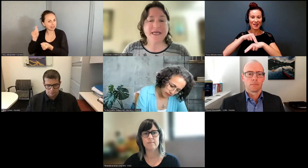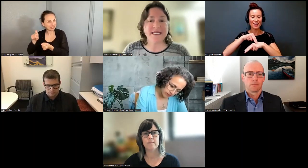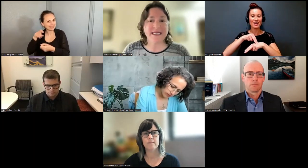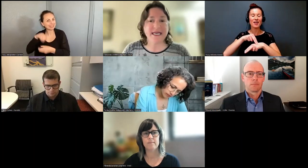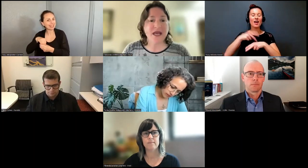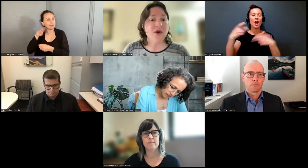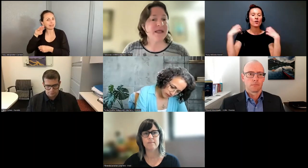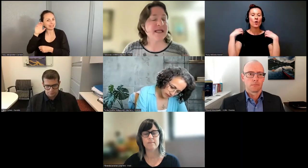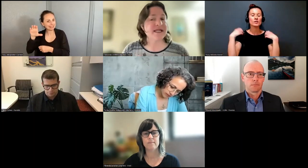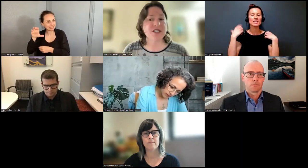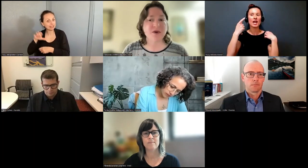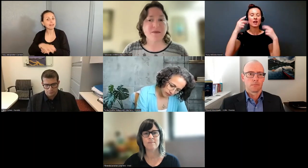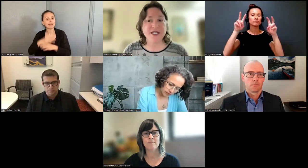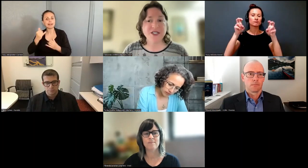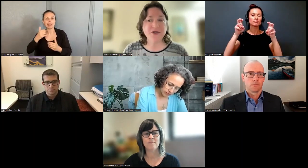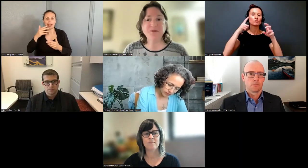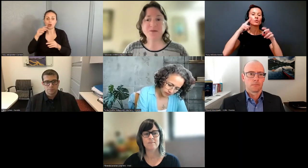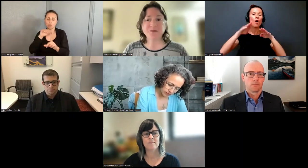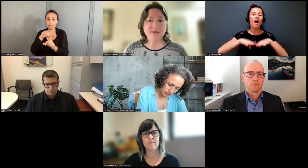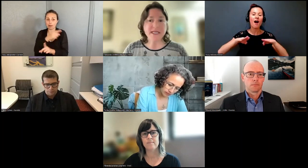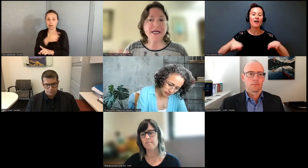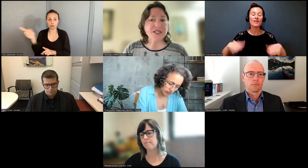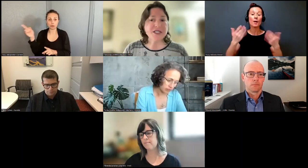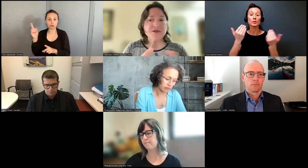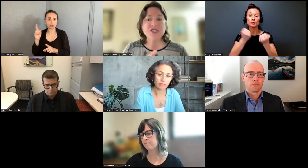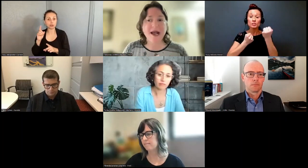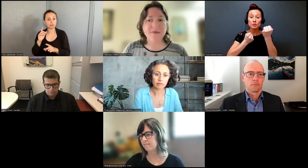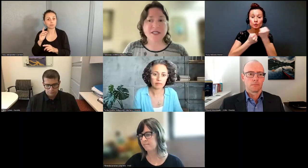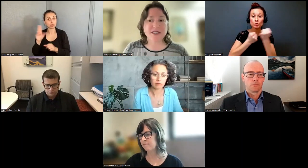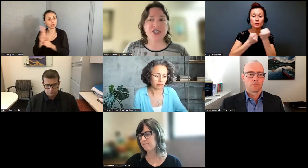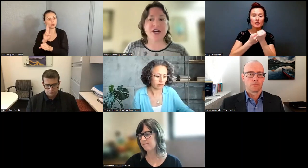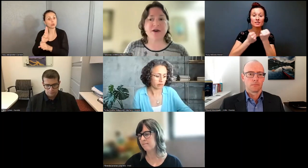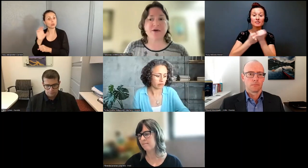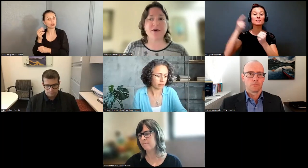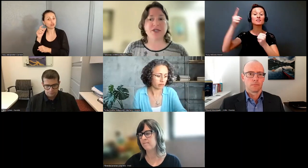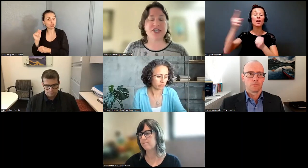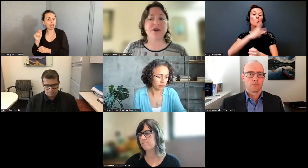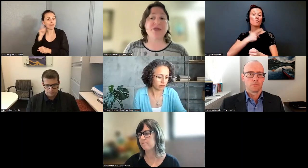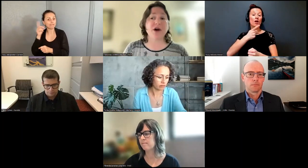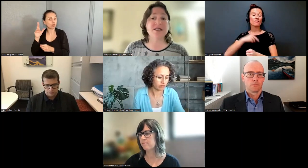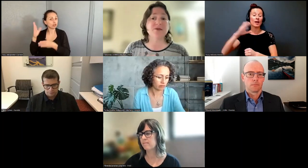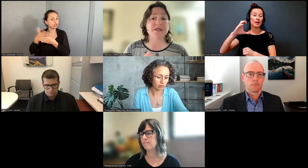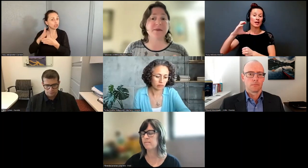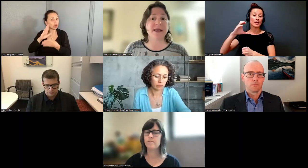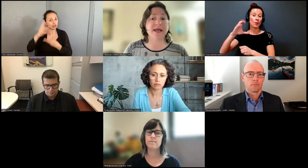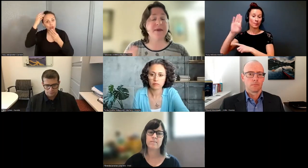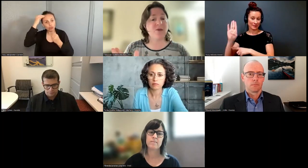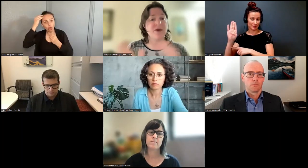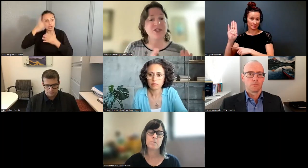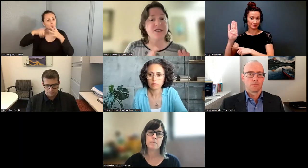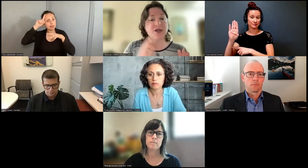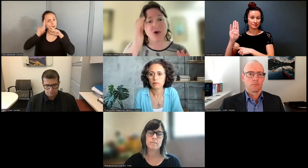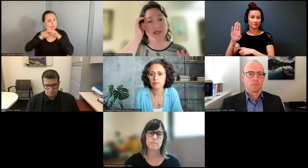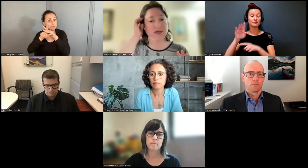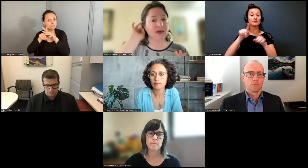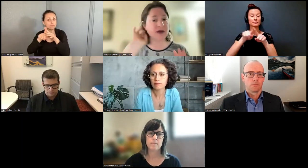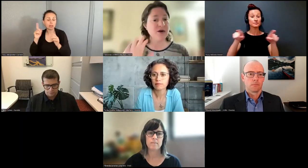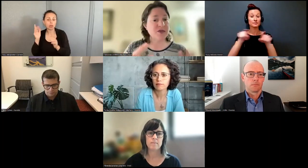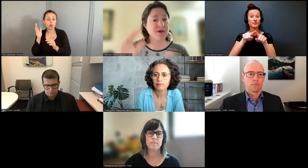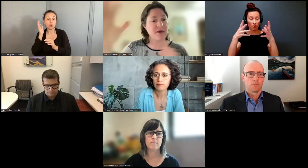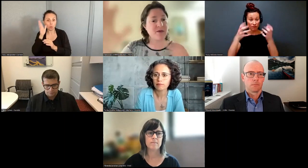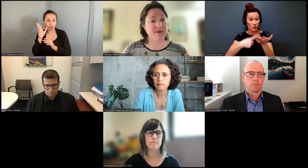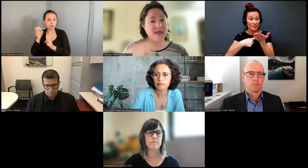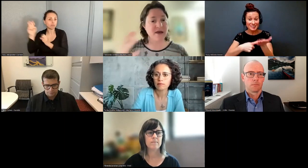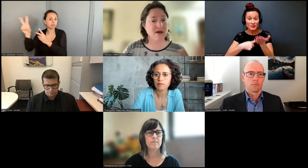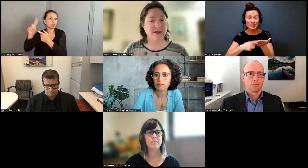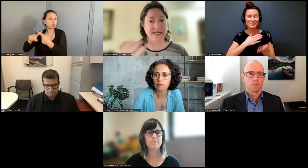in BC. We'd like to just remind you to use the chat box to share your thoughts and what's bubbling up. It will just go to the